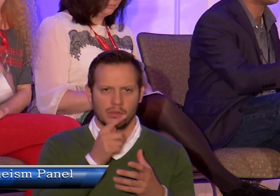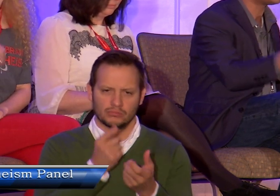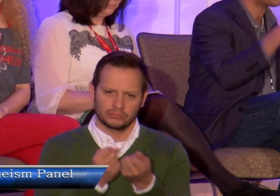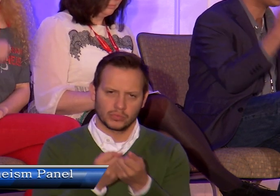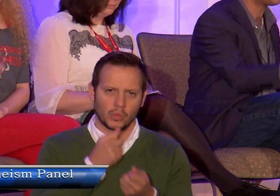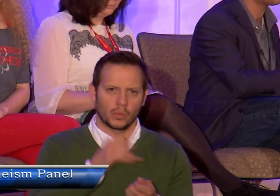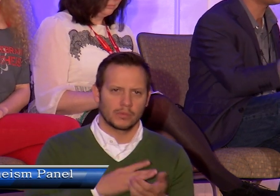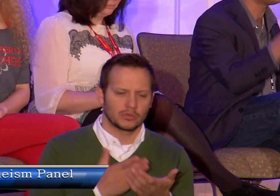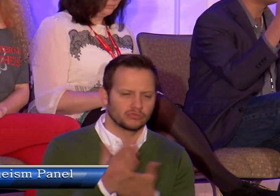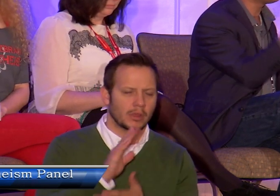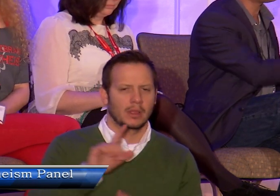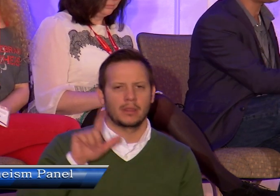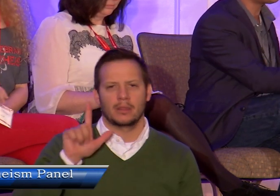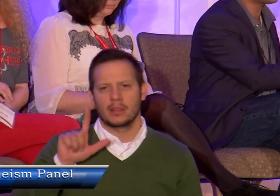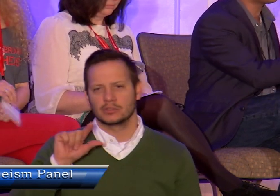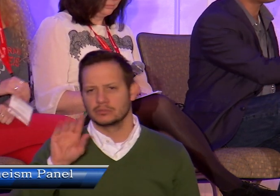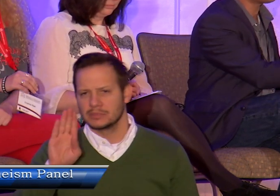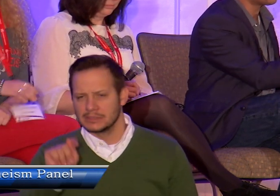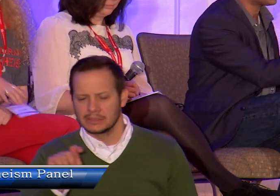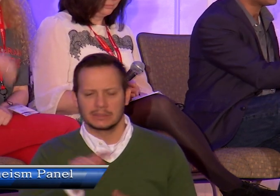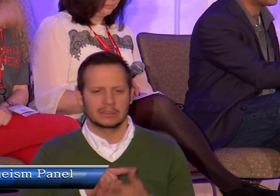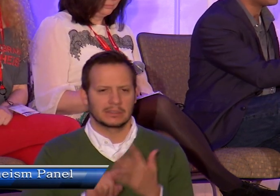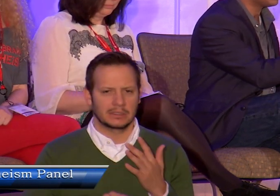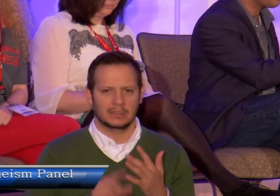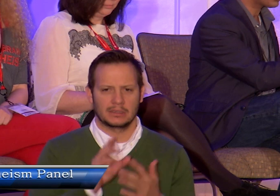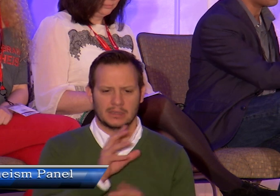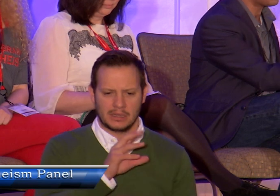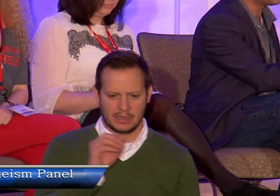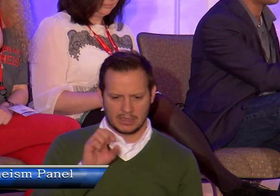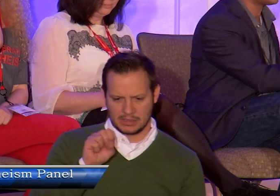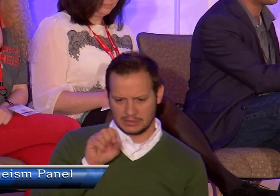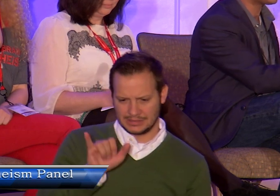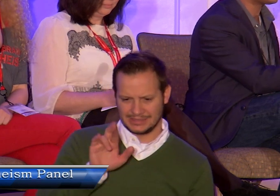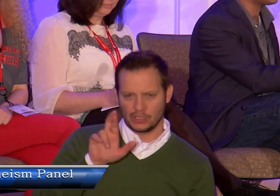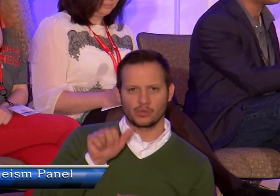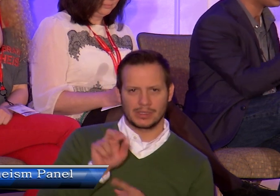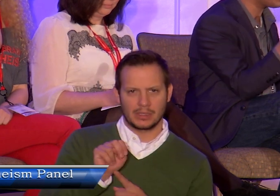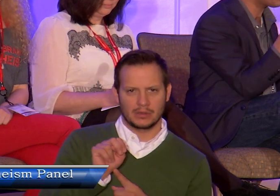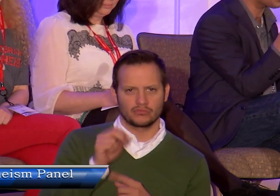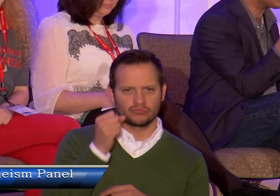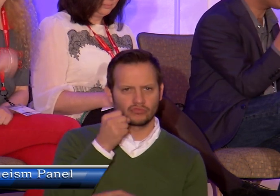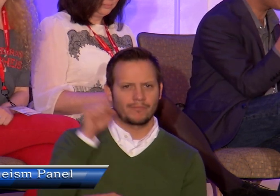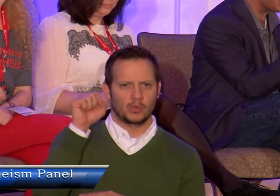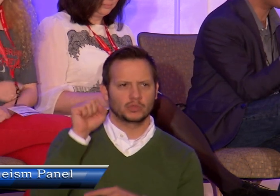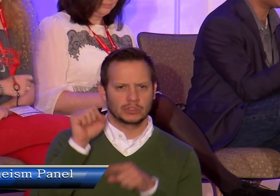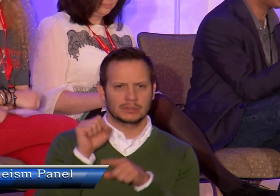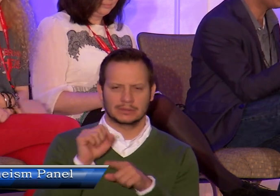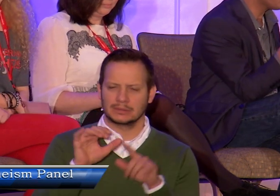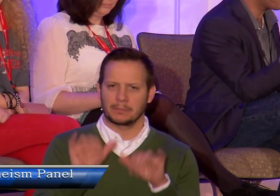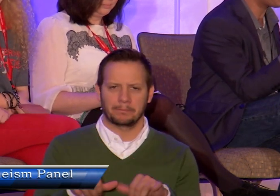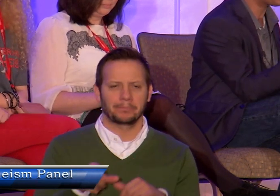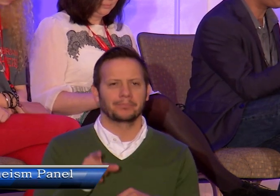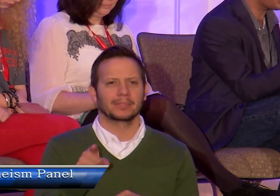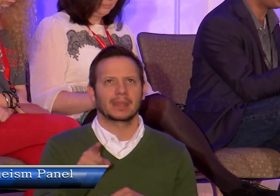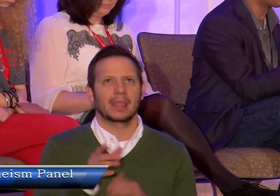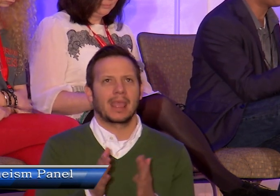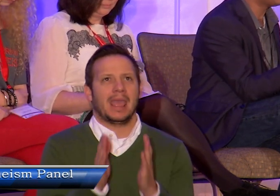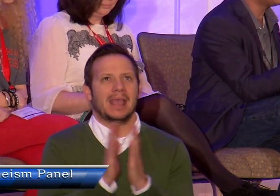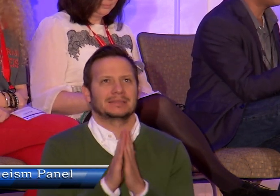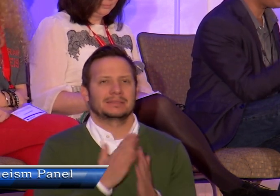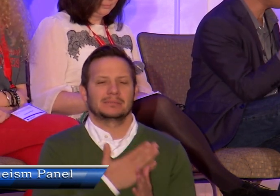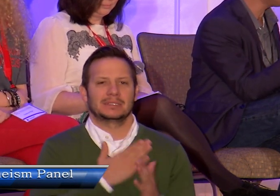rights, LGBT rights, freedom. The same thing goes for the Syrian revolution when it first started. And they were just asking for some